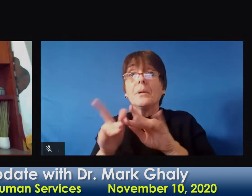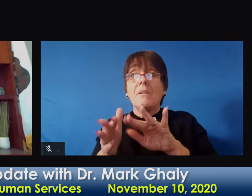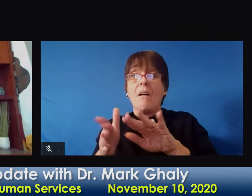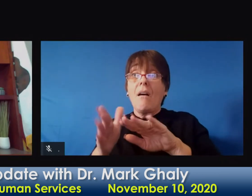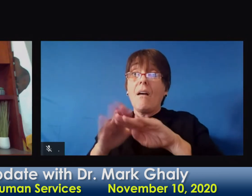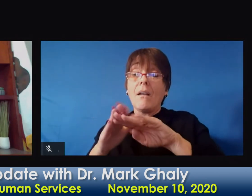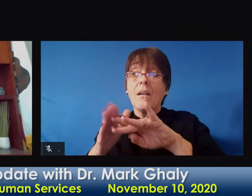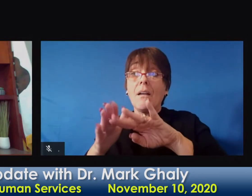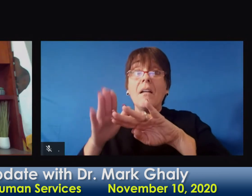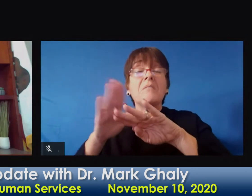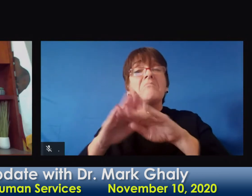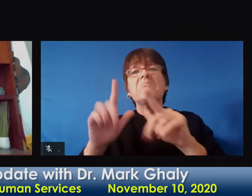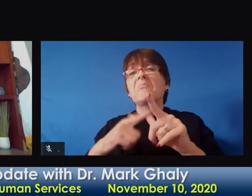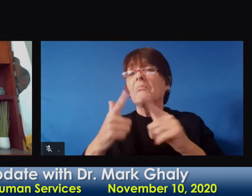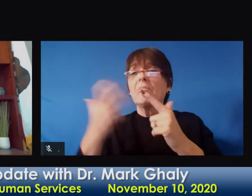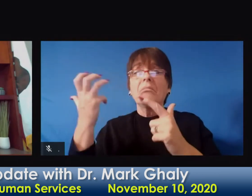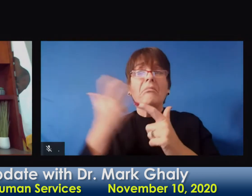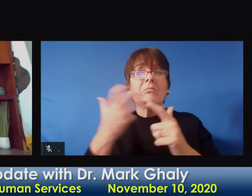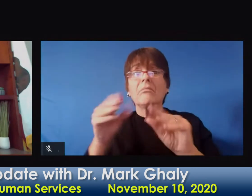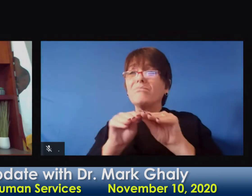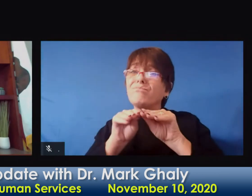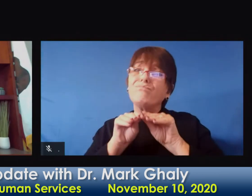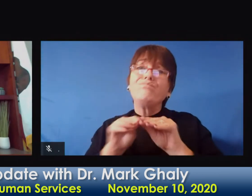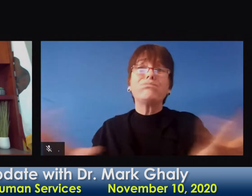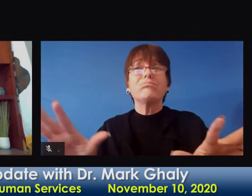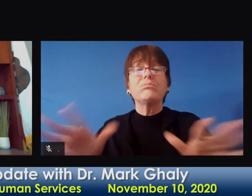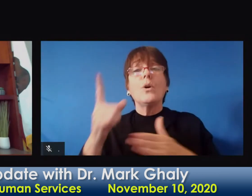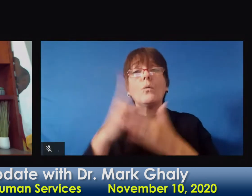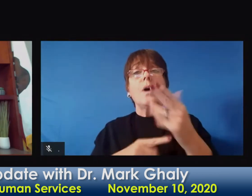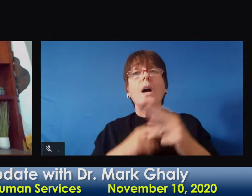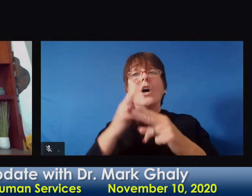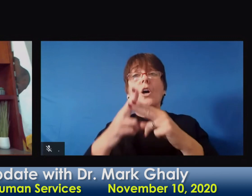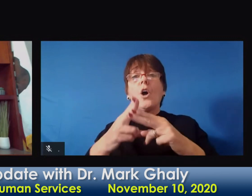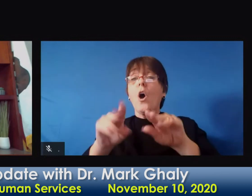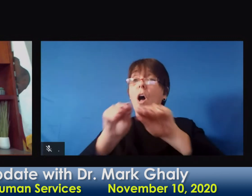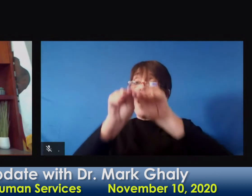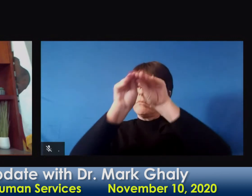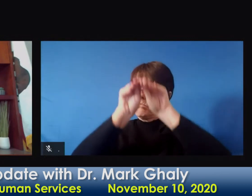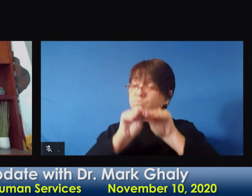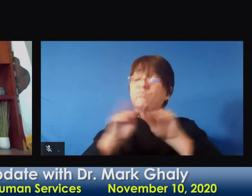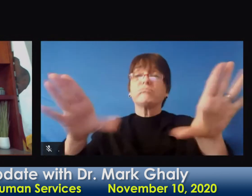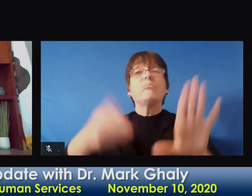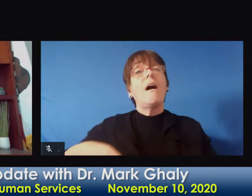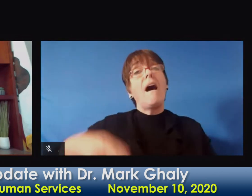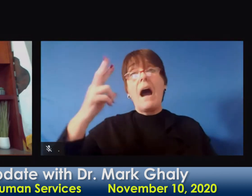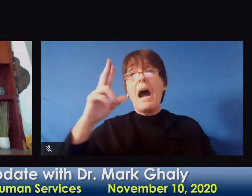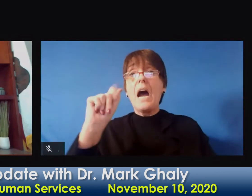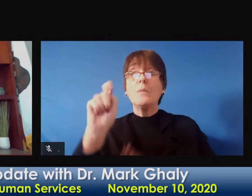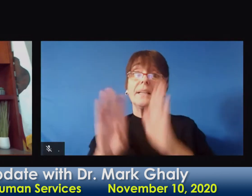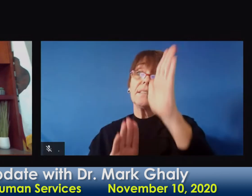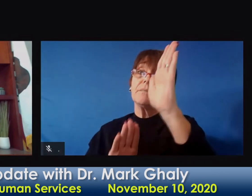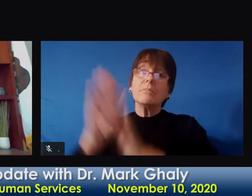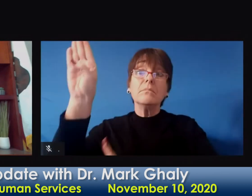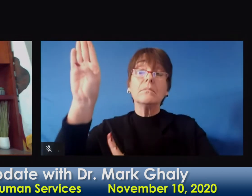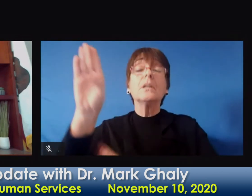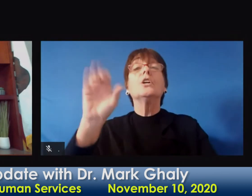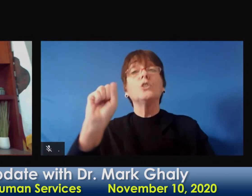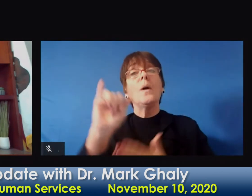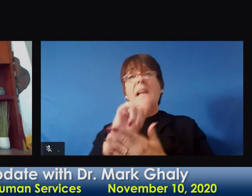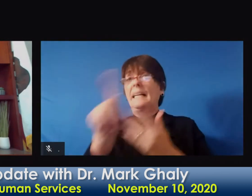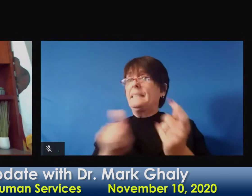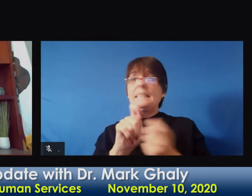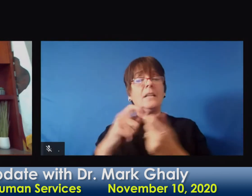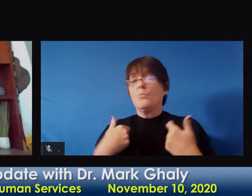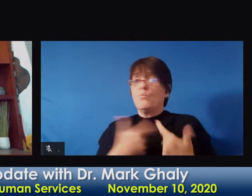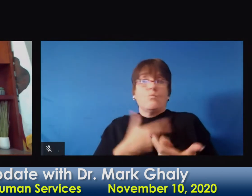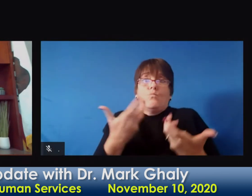resulting into quite radical and what some people call exponential or high rates of rise transmission, which is exactly what we